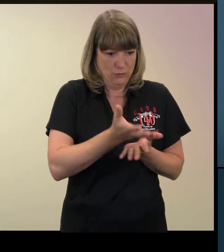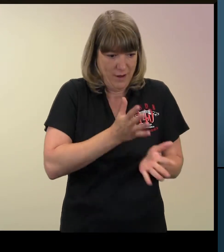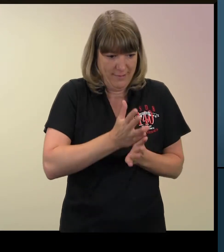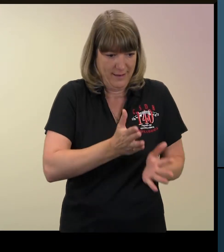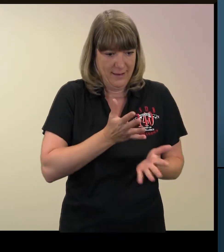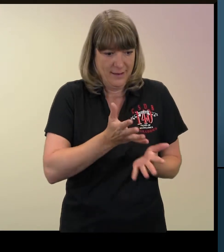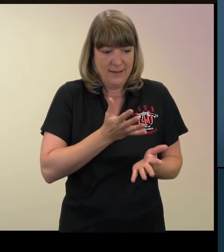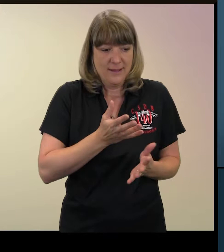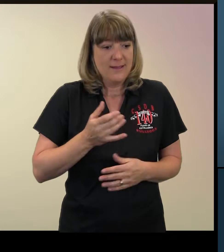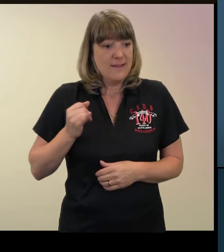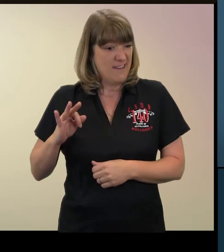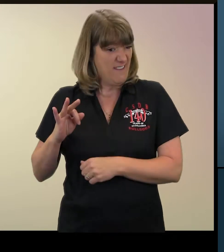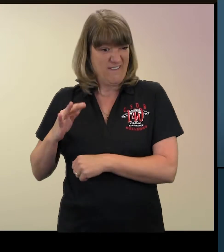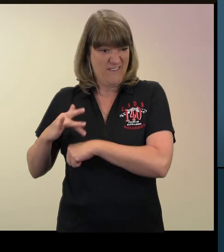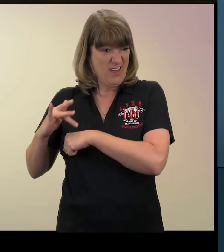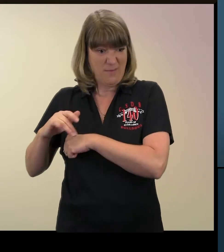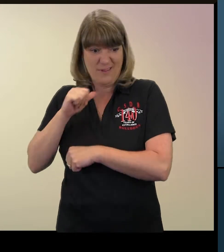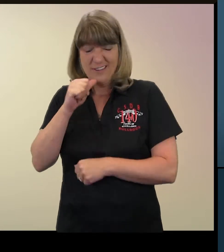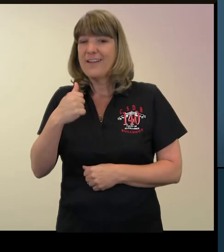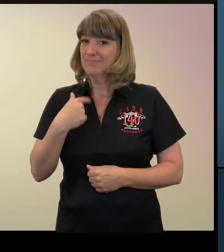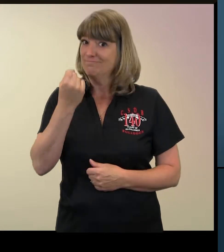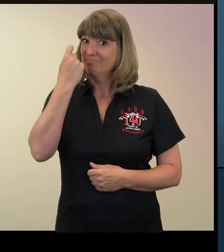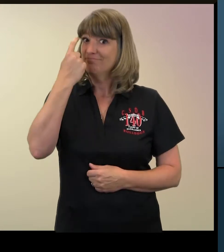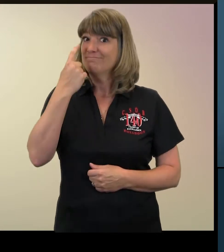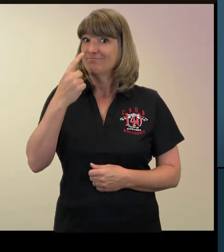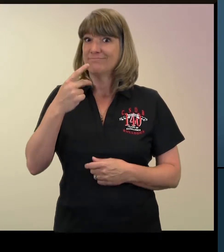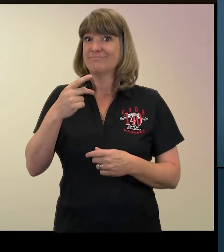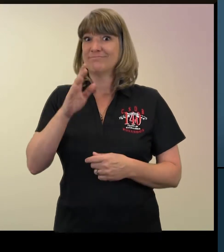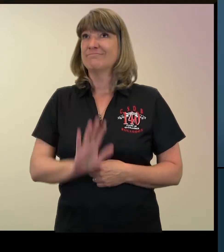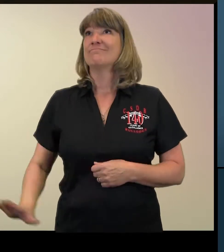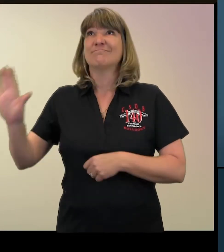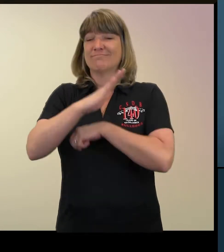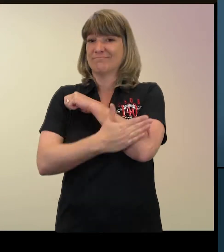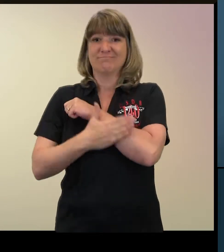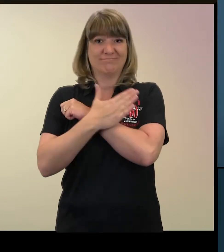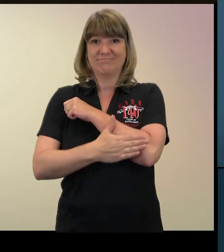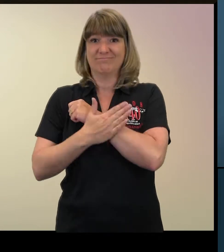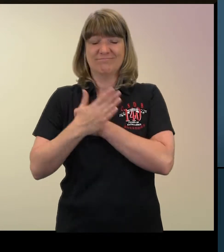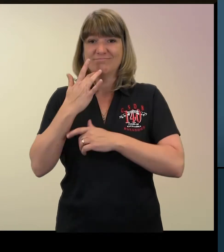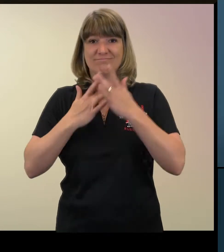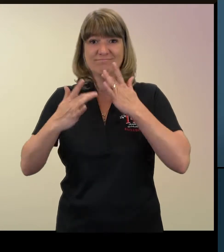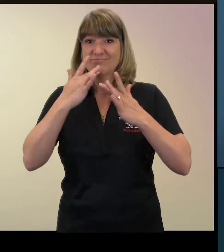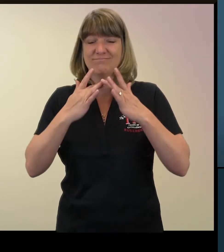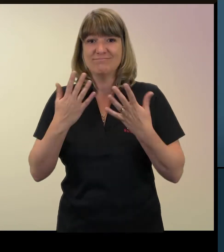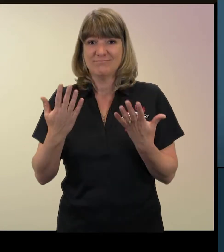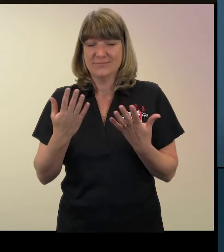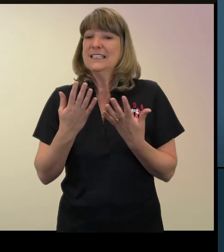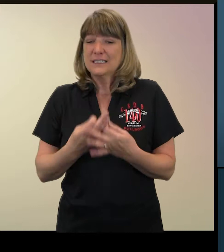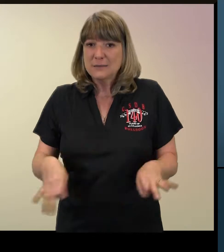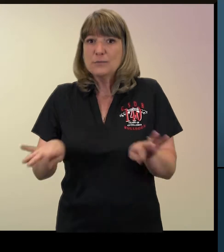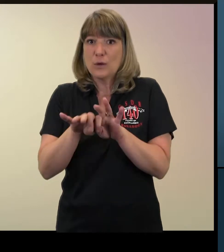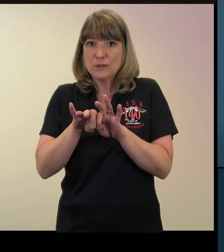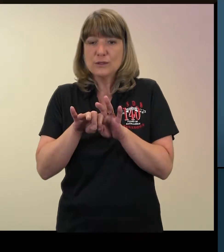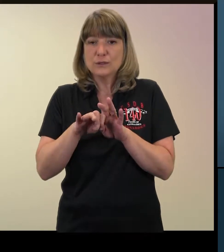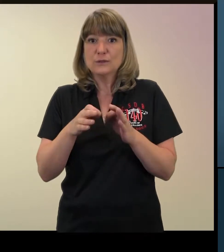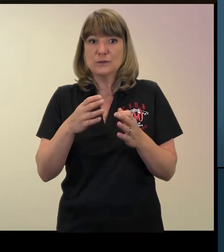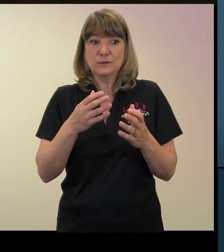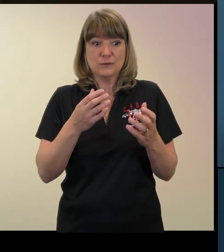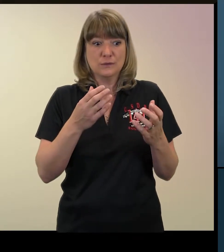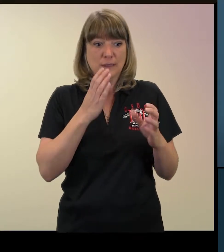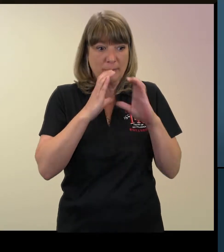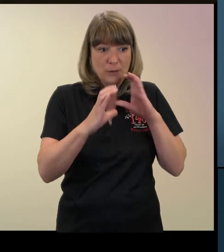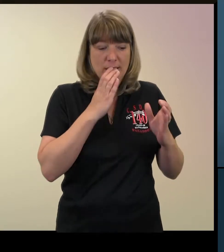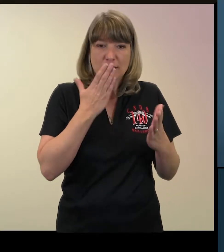not available, and I realize that in most places in the country it's not, it's really important to have really good